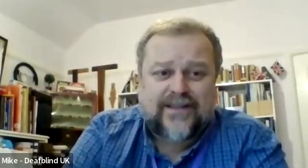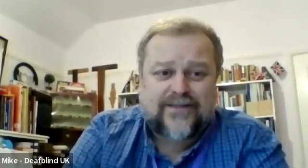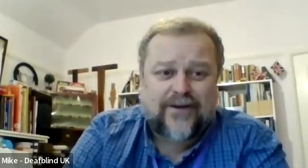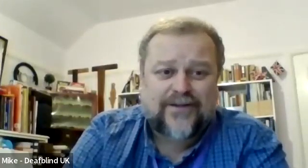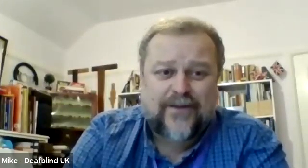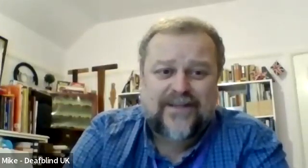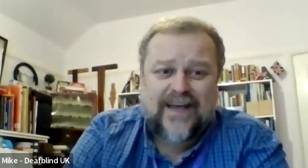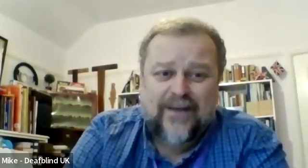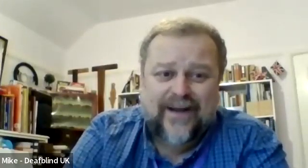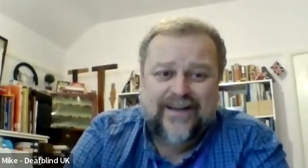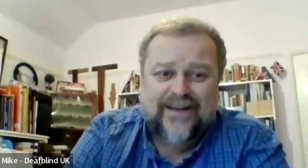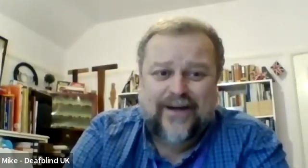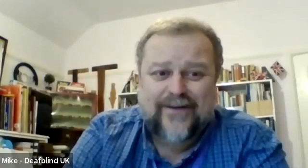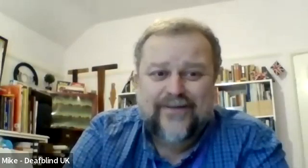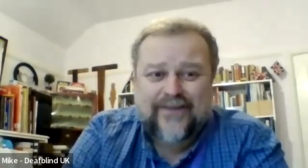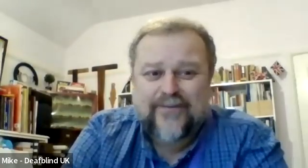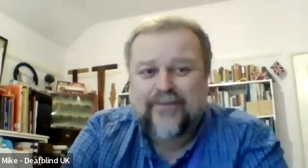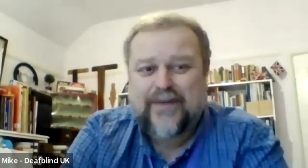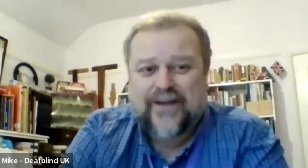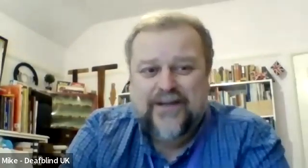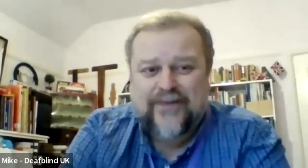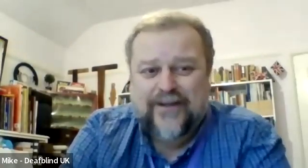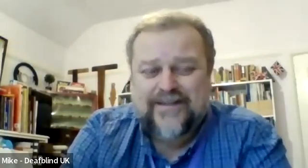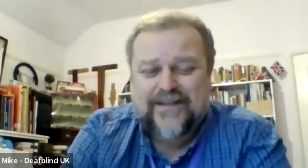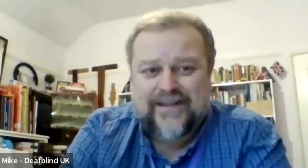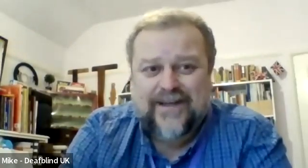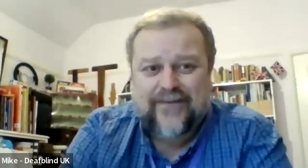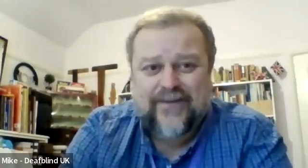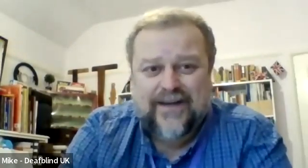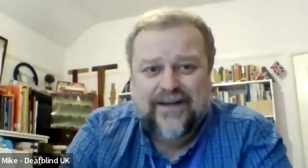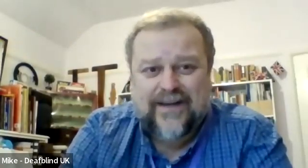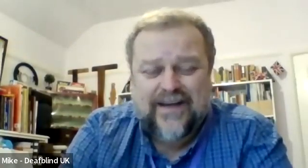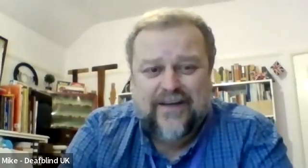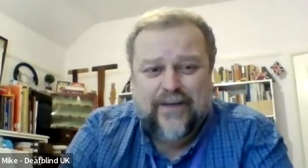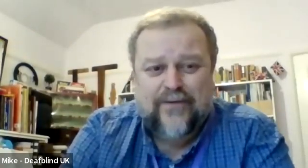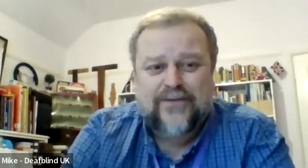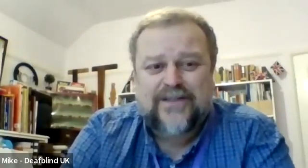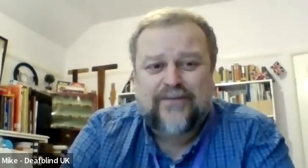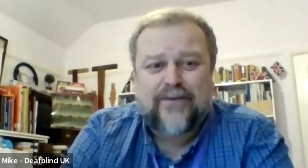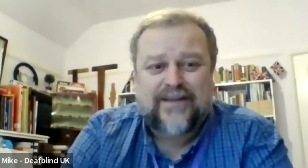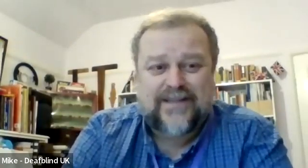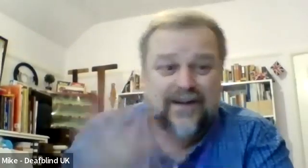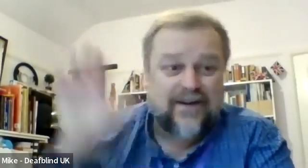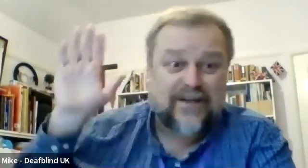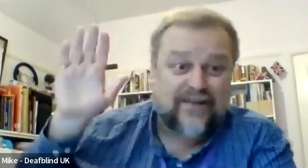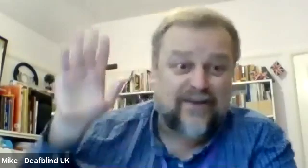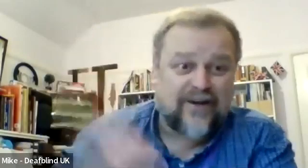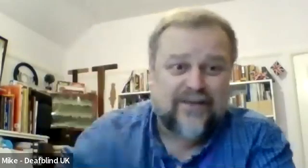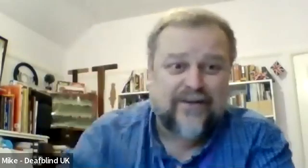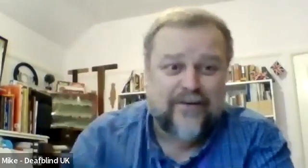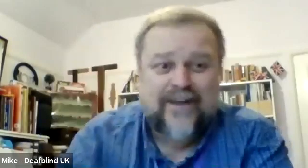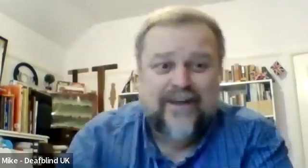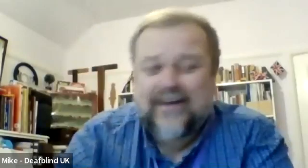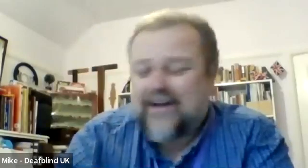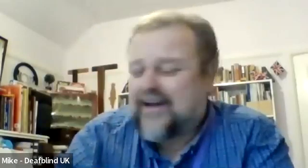just the sensory loss community anyway. It's about people in general, isn't it, and needing a bit of a boost in mobility, myself included,